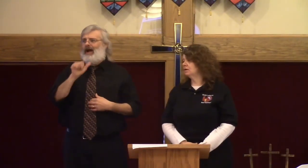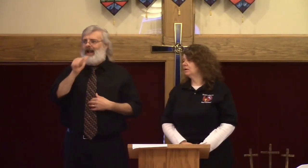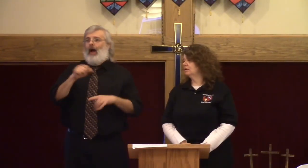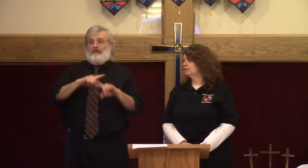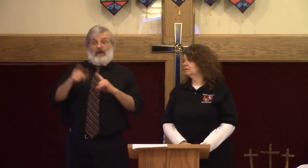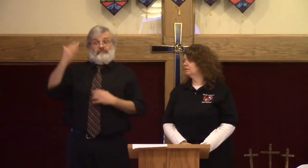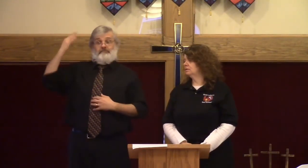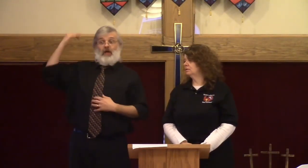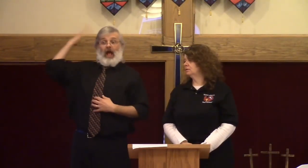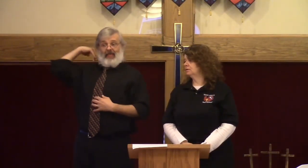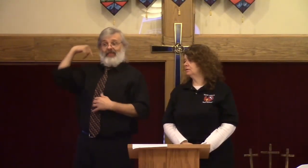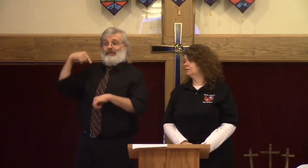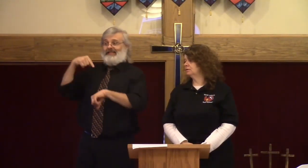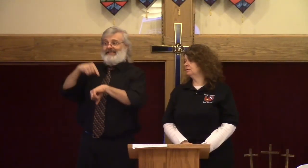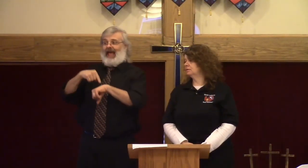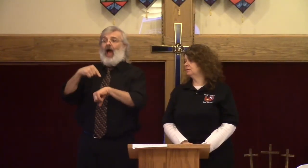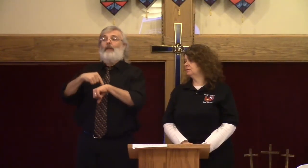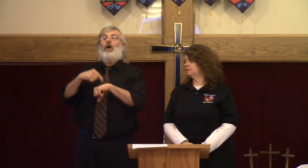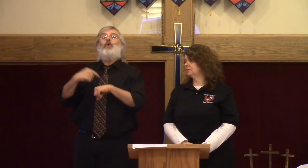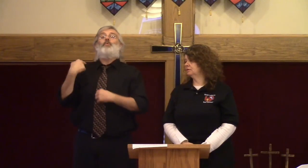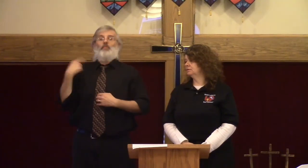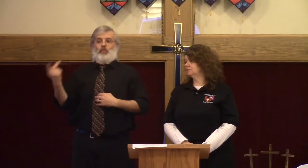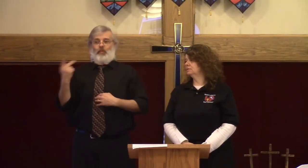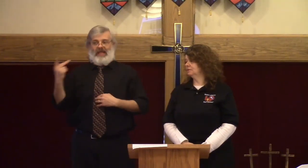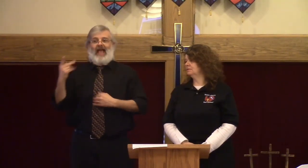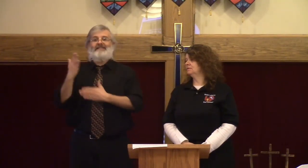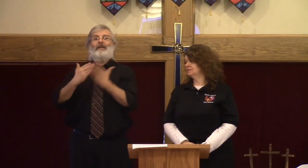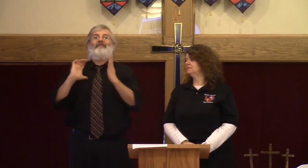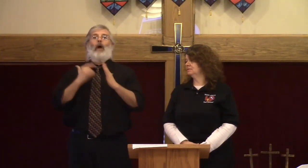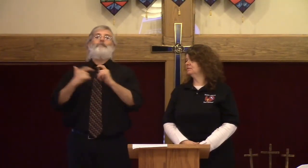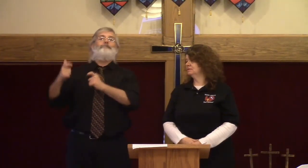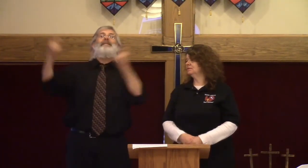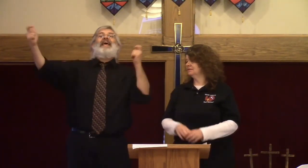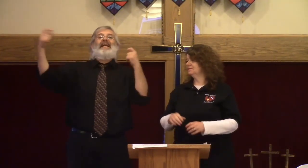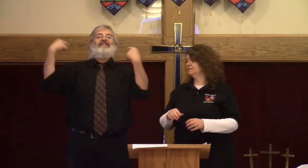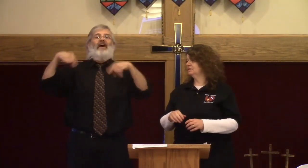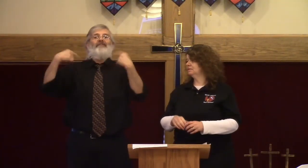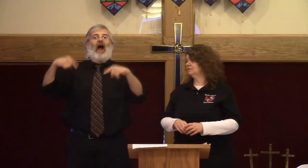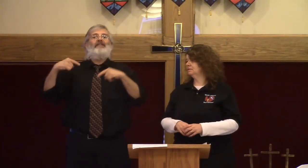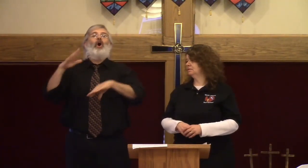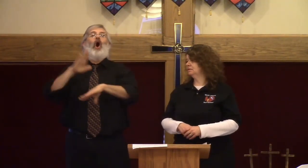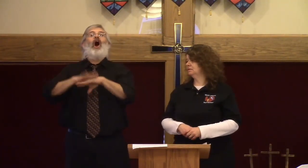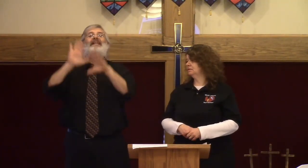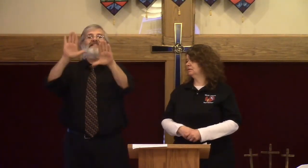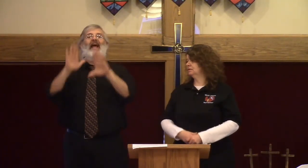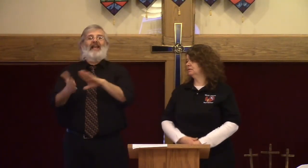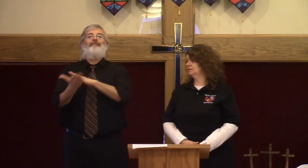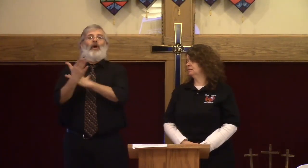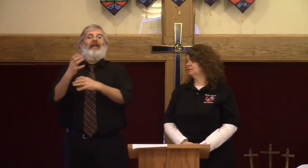time when we had some of our biggest fights on Sunday morning as we were getting ready for church.